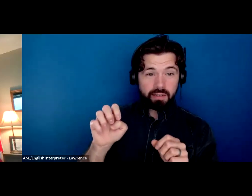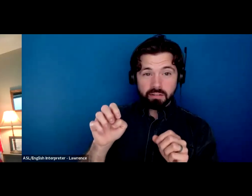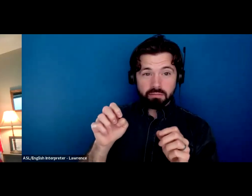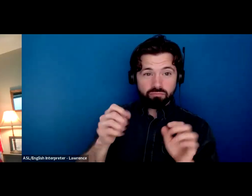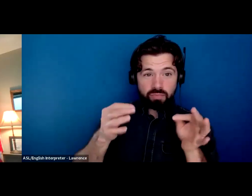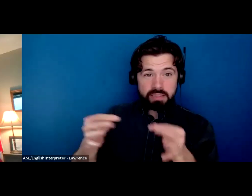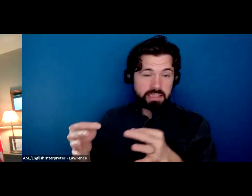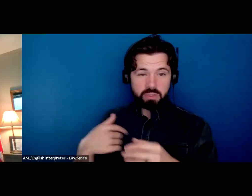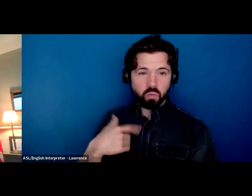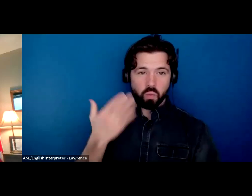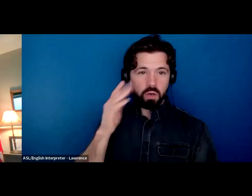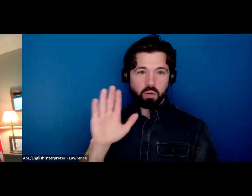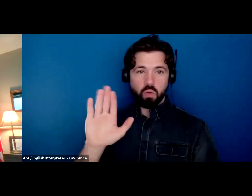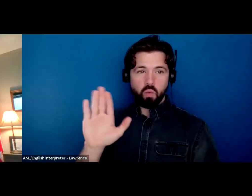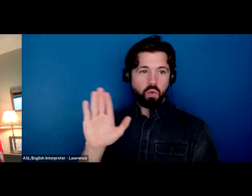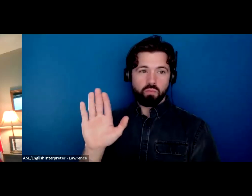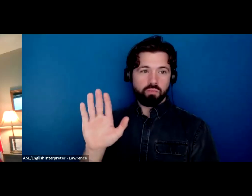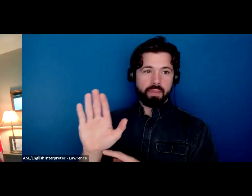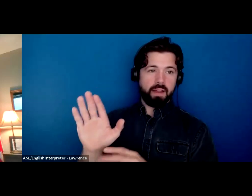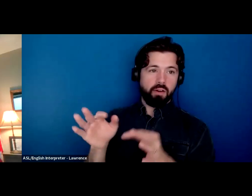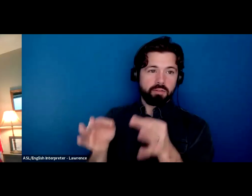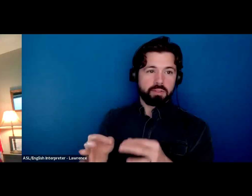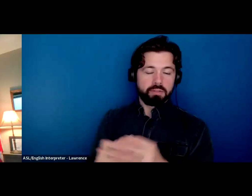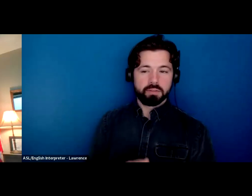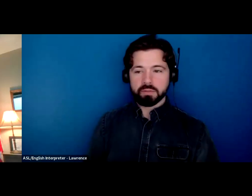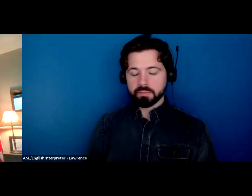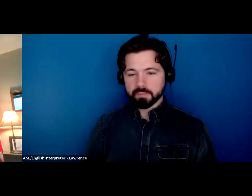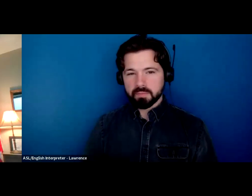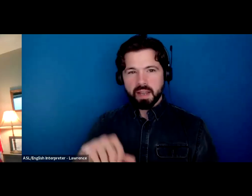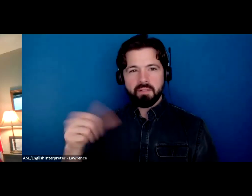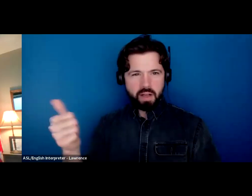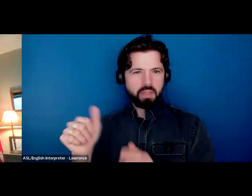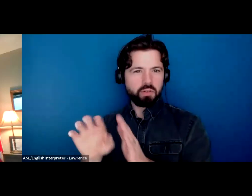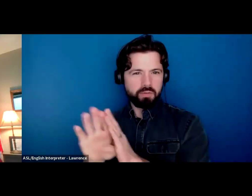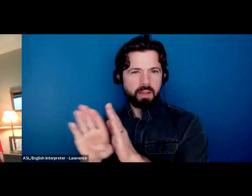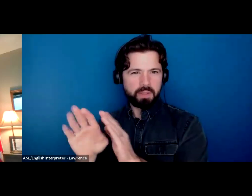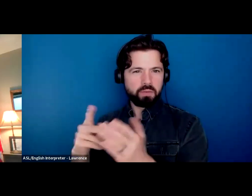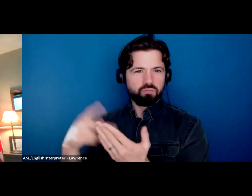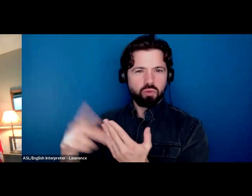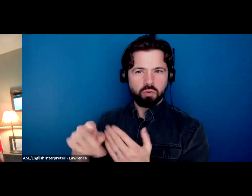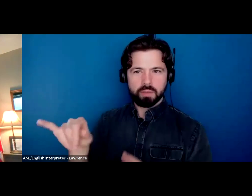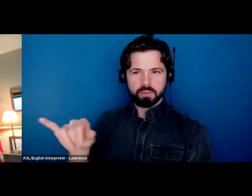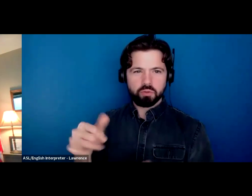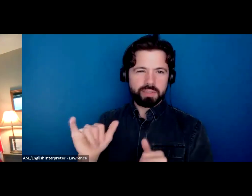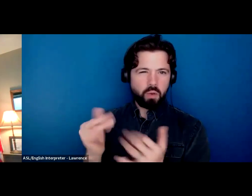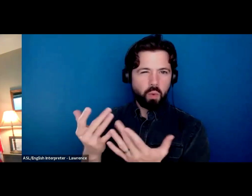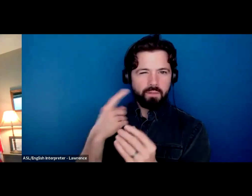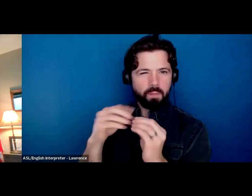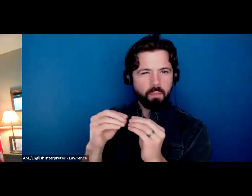development programs is another one. I don't know if we have the infant development programs that are on here, but that's another one where we are continuing to wait for further guidance.